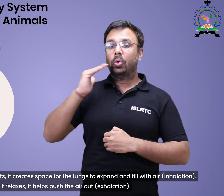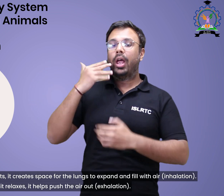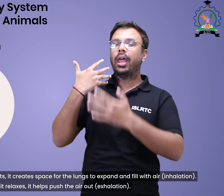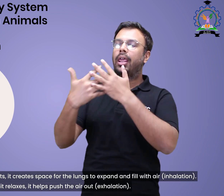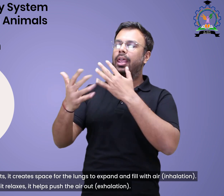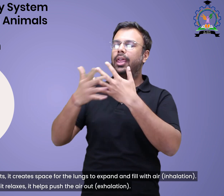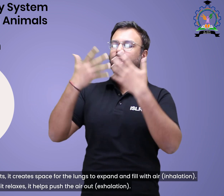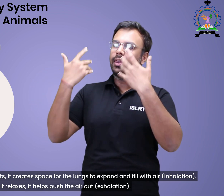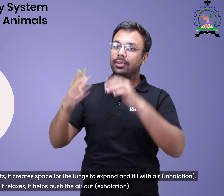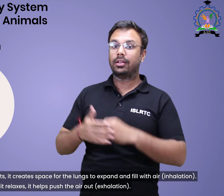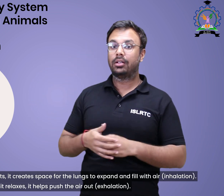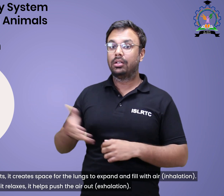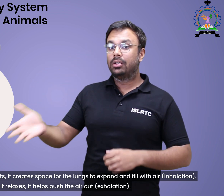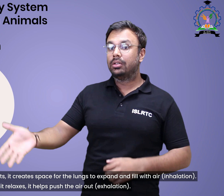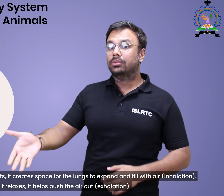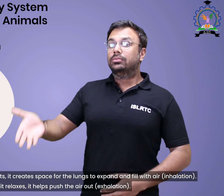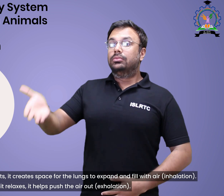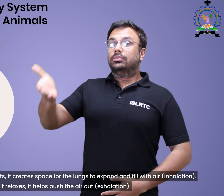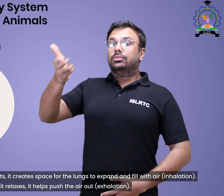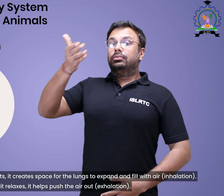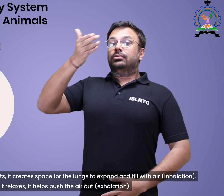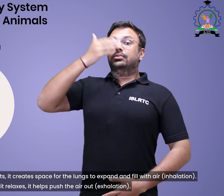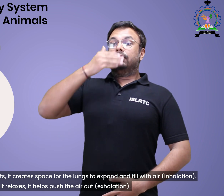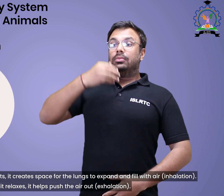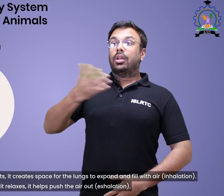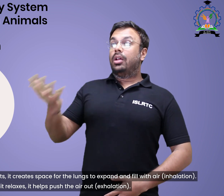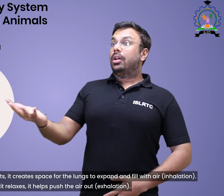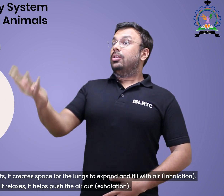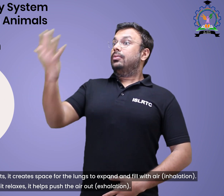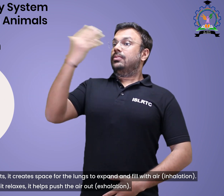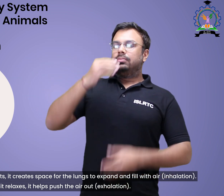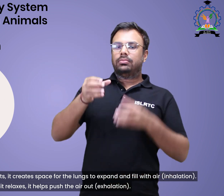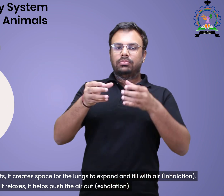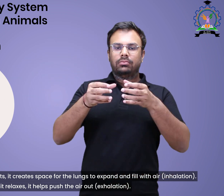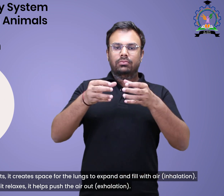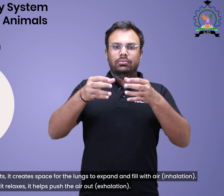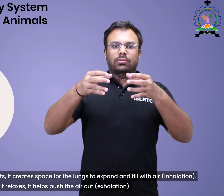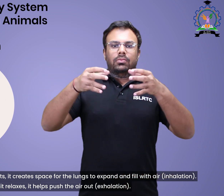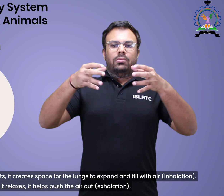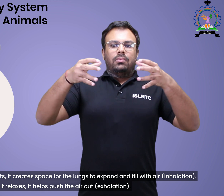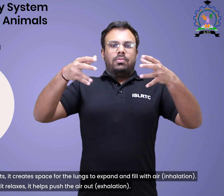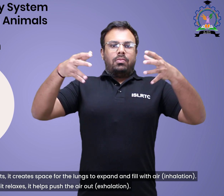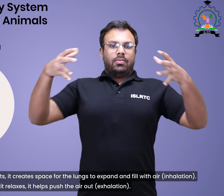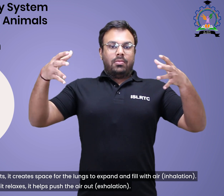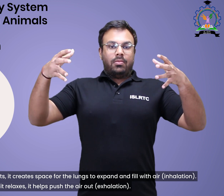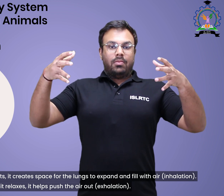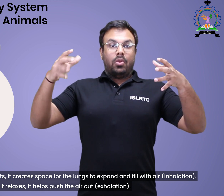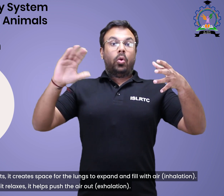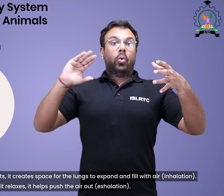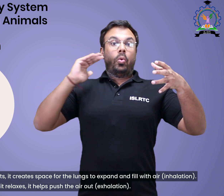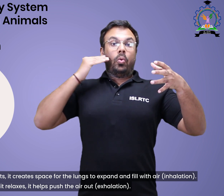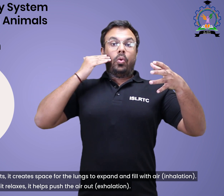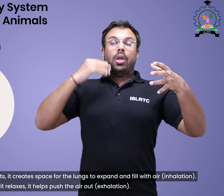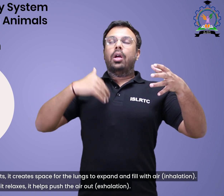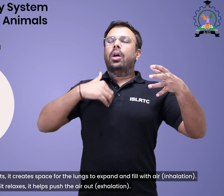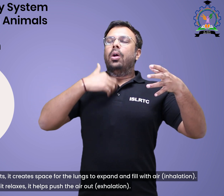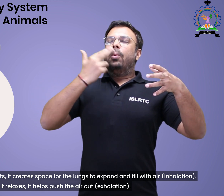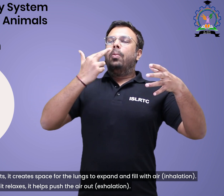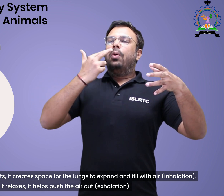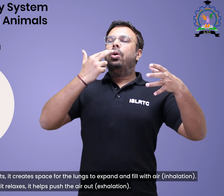When the diaphragm contracts, it creates space for the lungs to expand and fill with air, inhalation. When